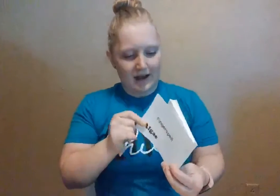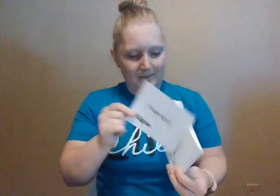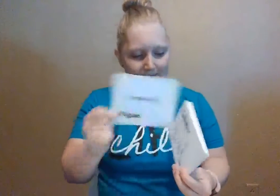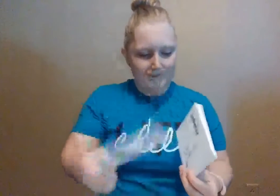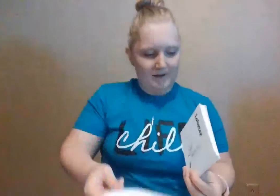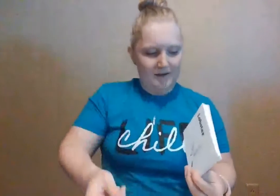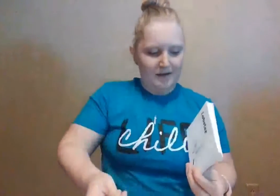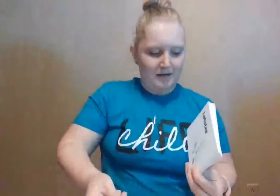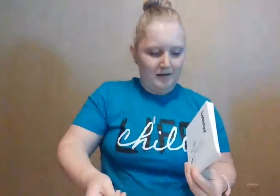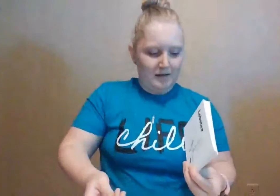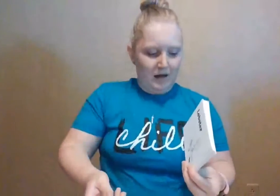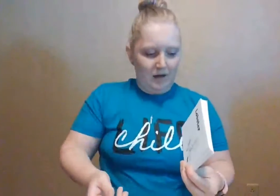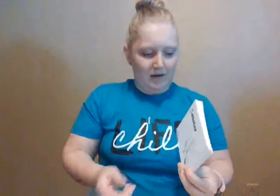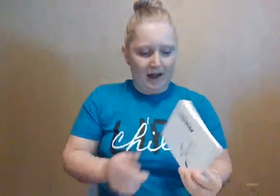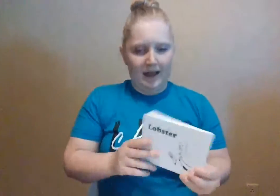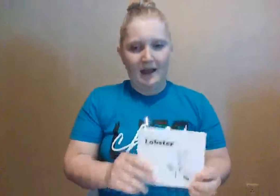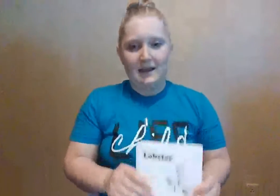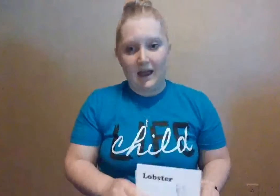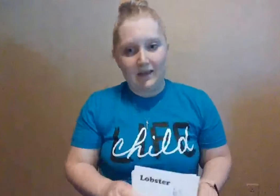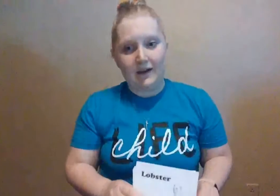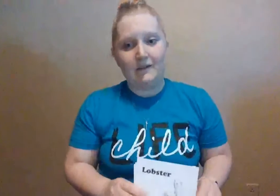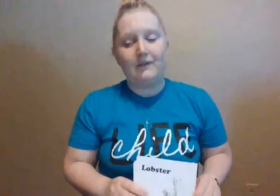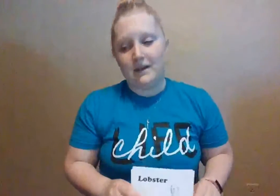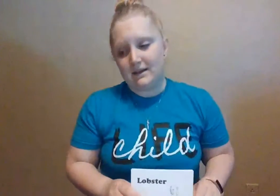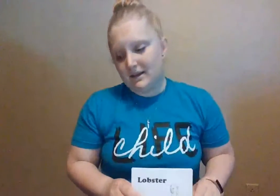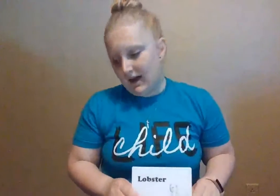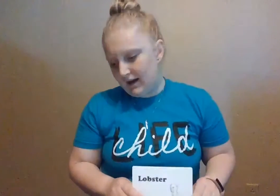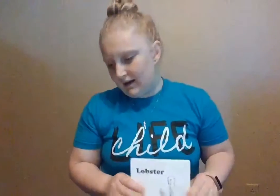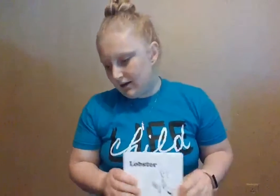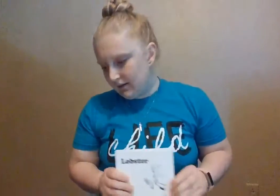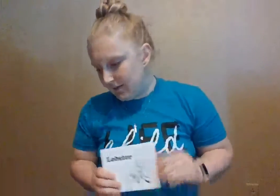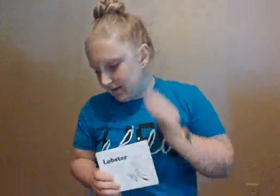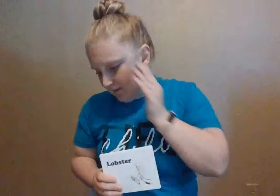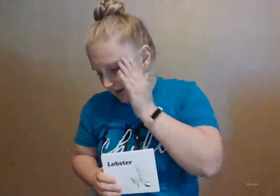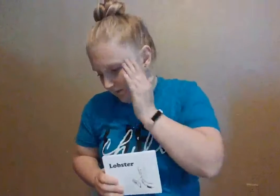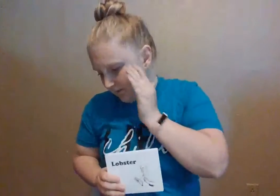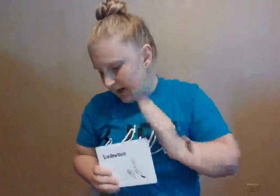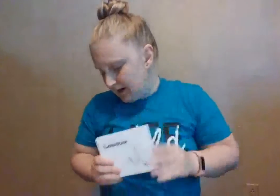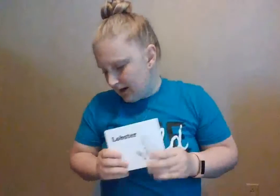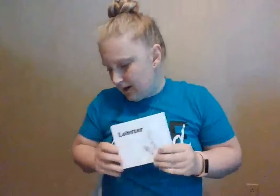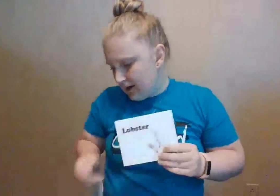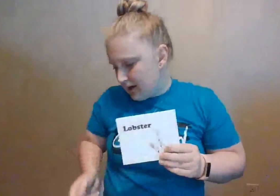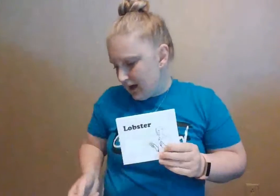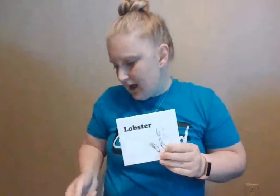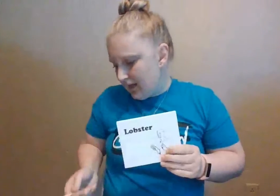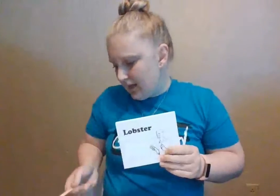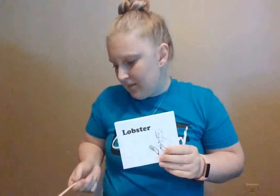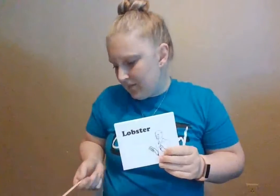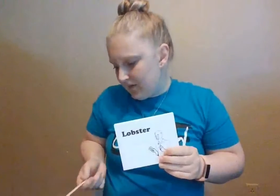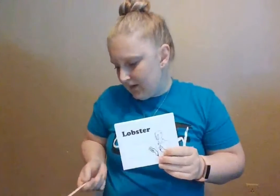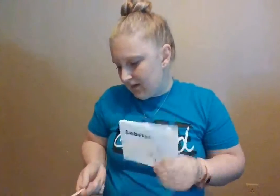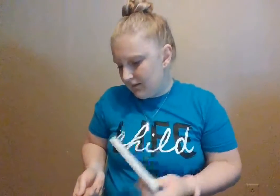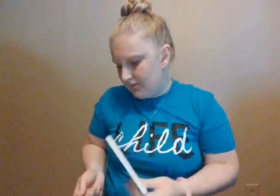job. All right, another fun sign. Let me see if I can find a lobster.